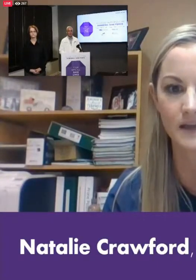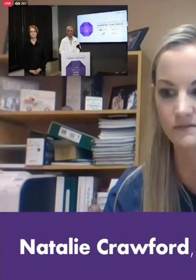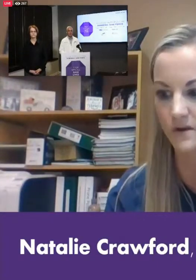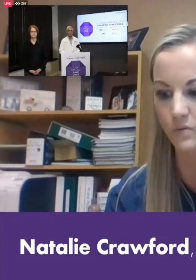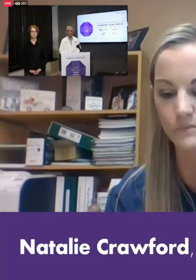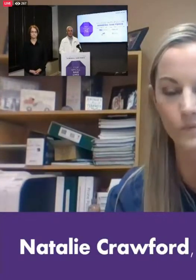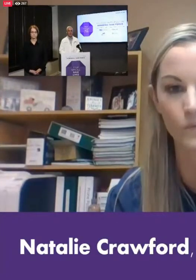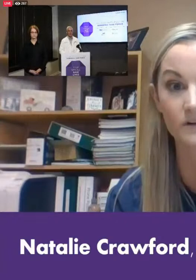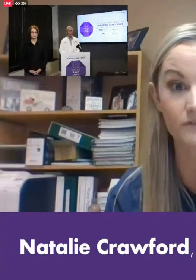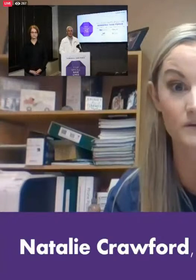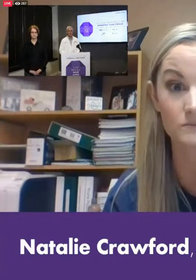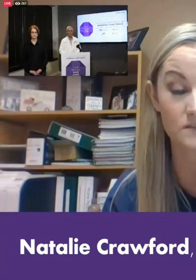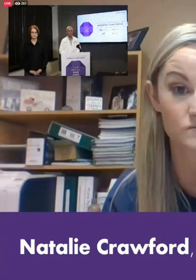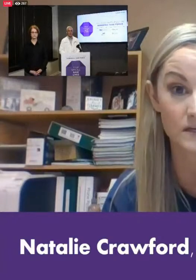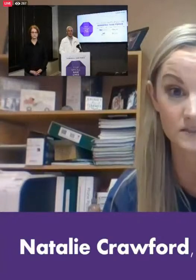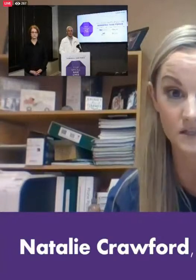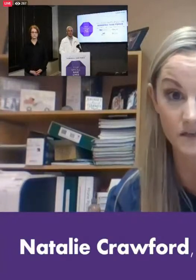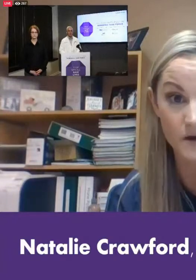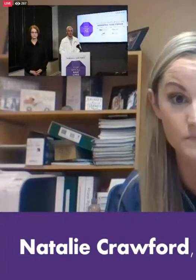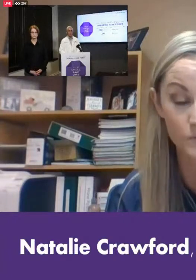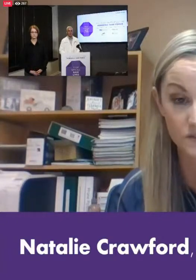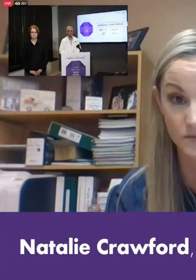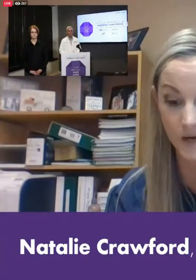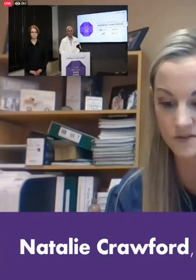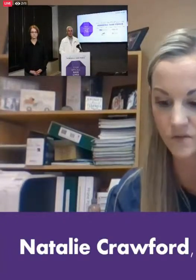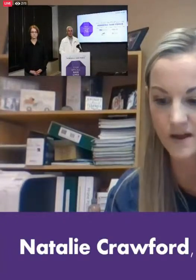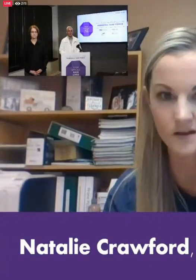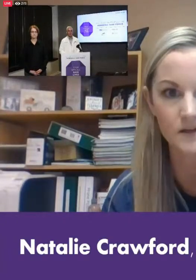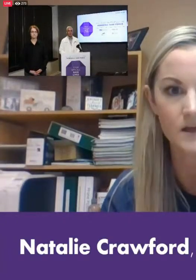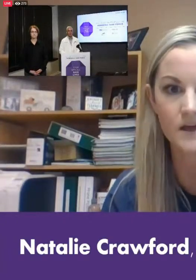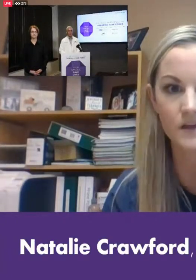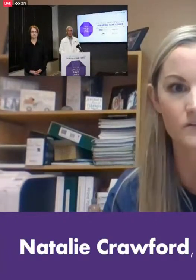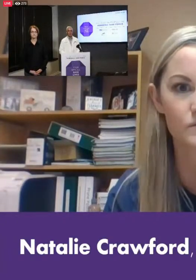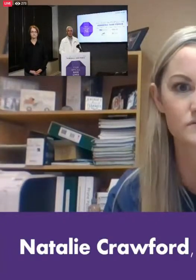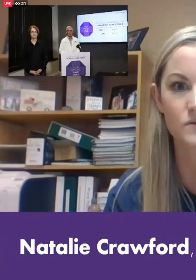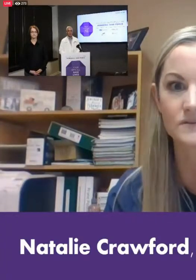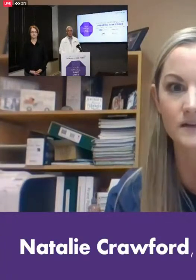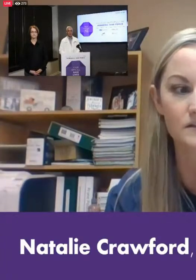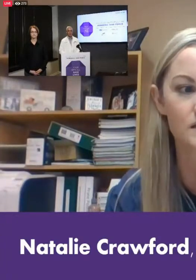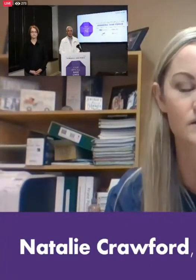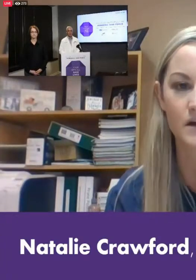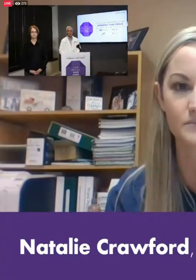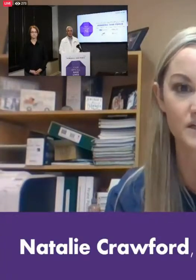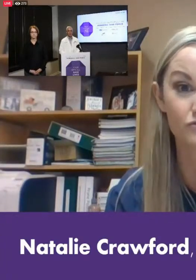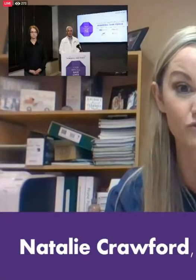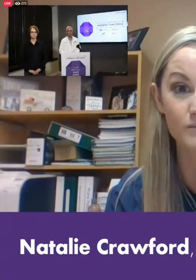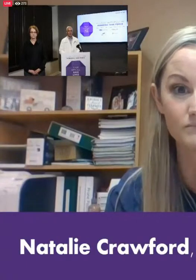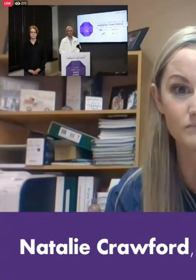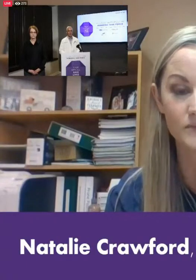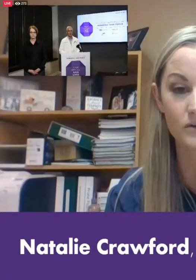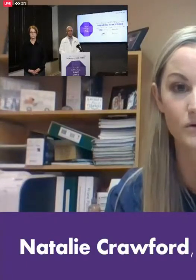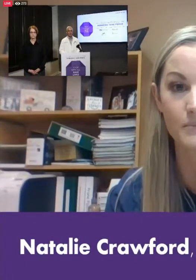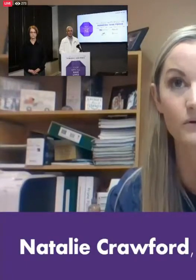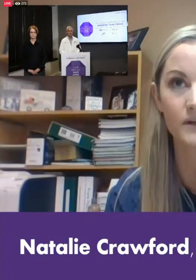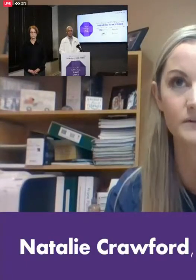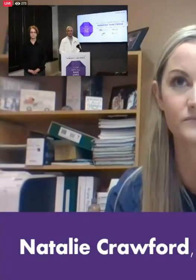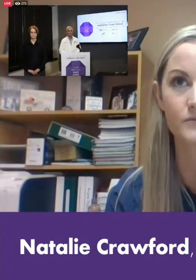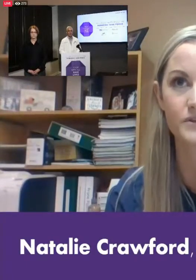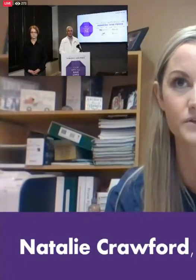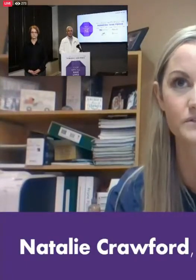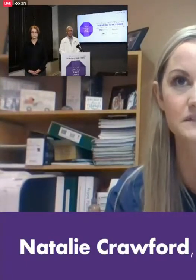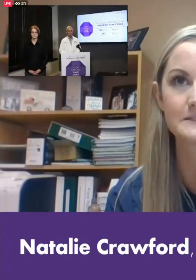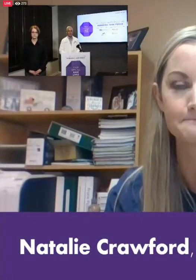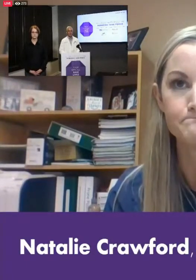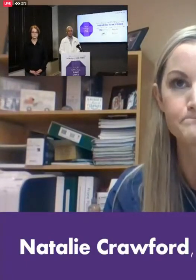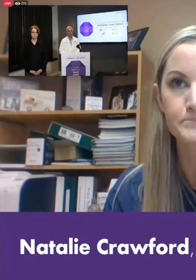day and navigate that one of them is ready to give up and wants to pass away, and the other one's so excited to hear an update from, about